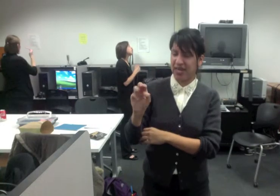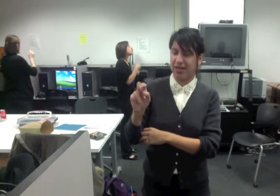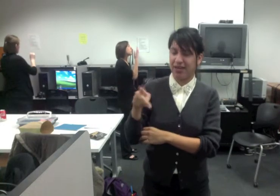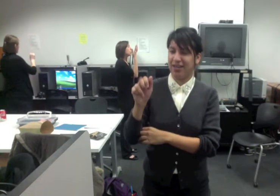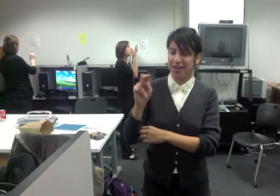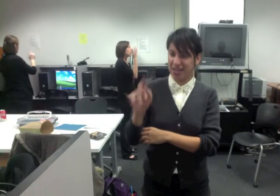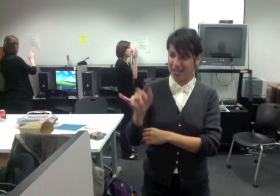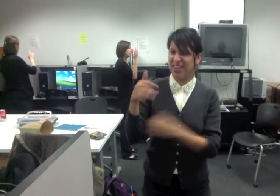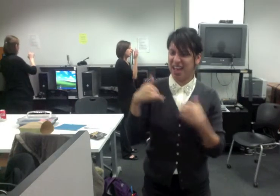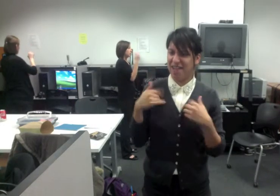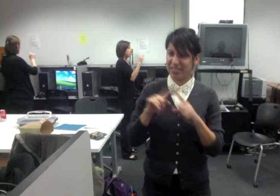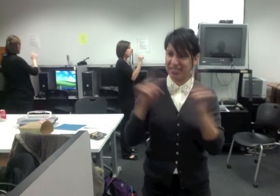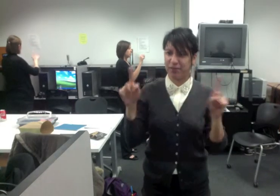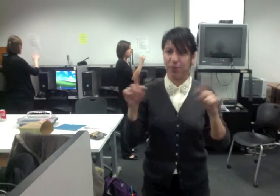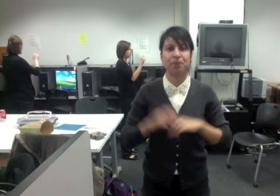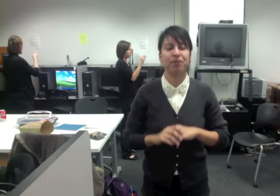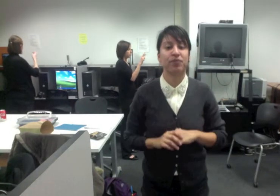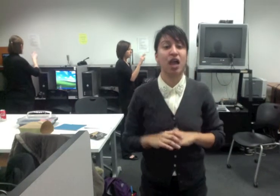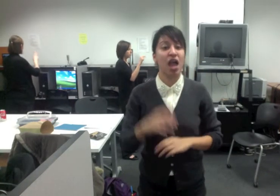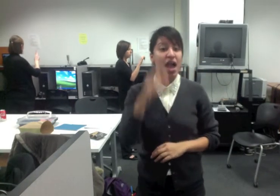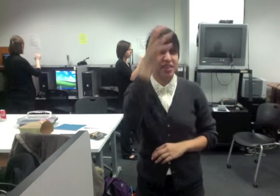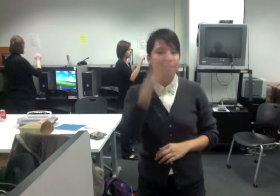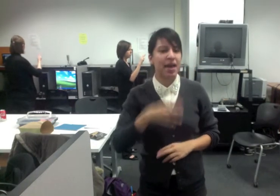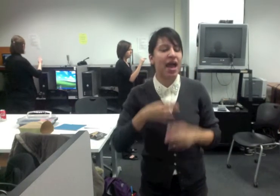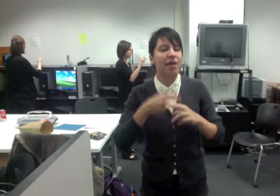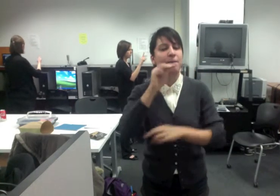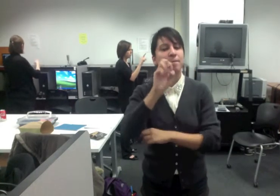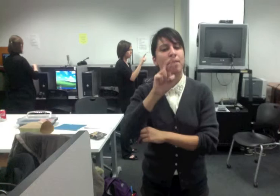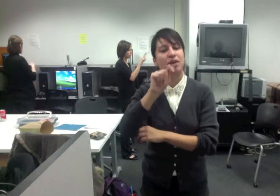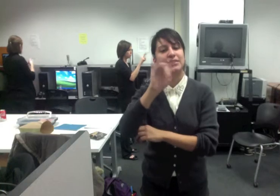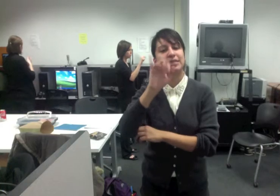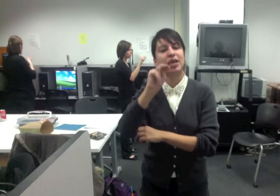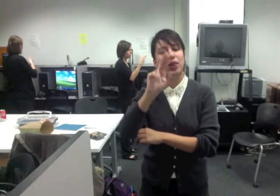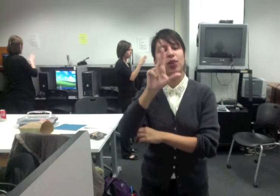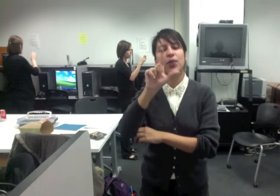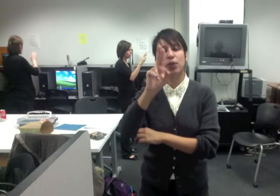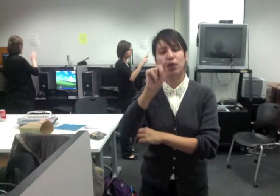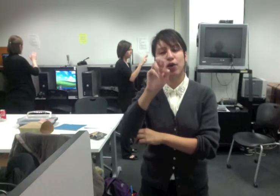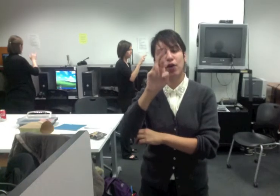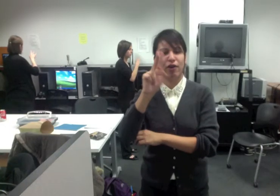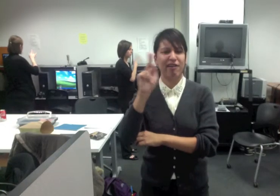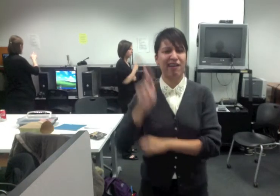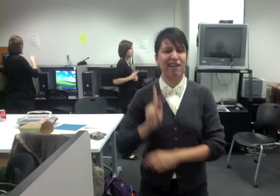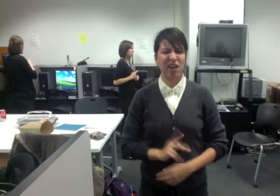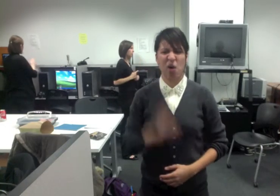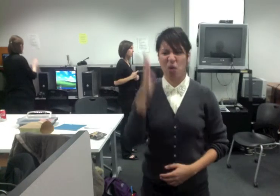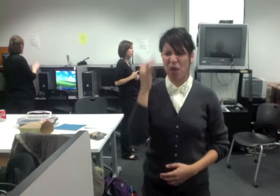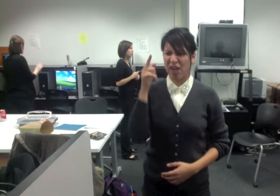man who suffered in a pre-civil rights America, and he certainly wasn't the only great orator of the day. Why him? And why is